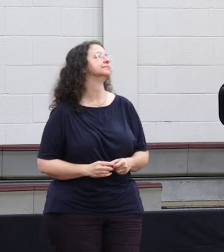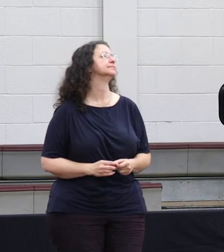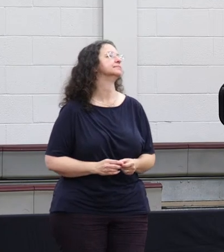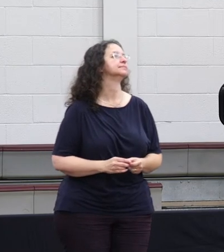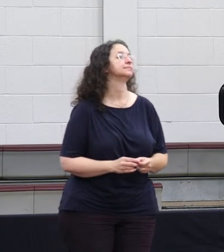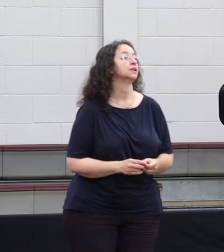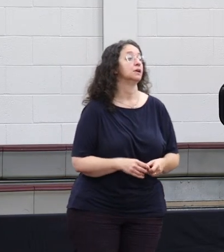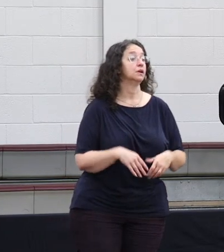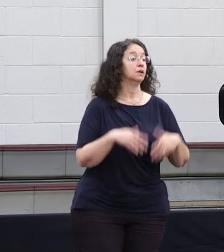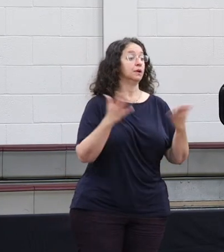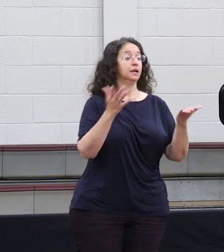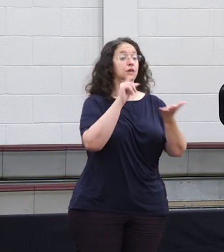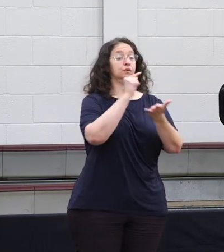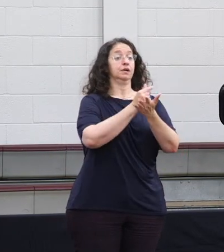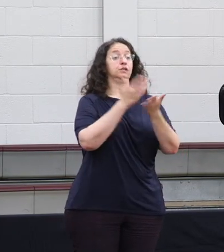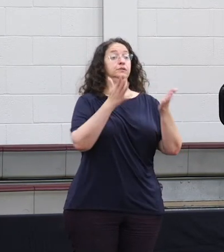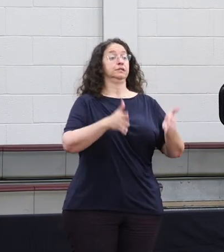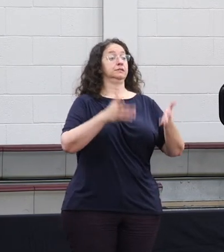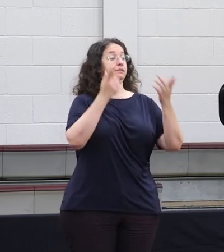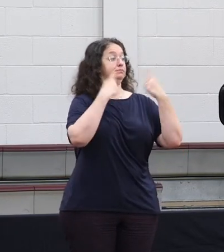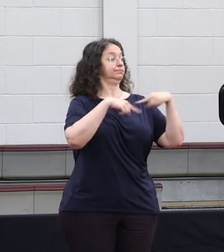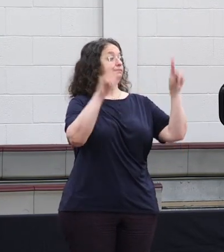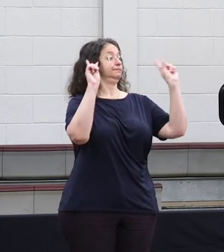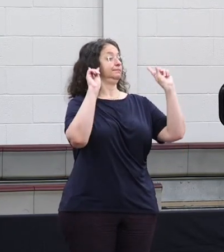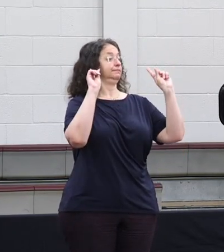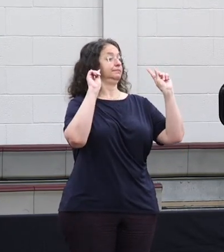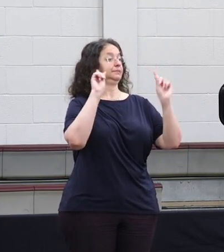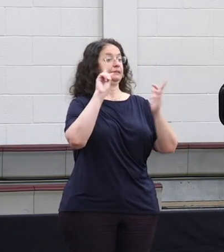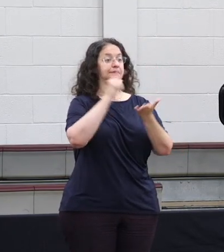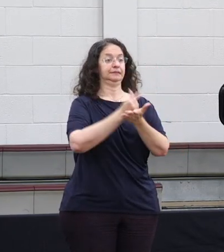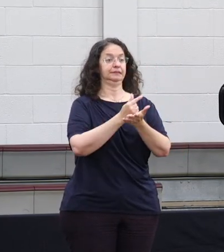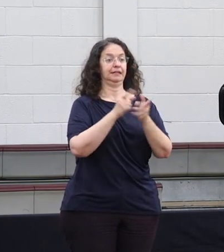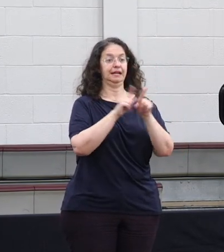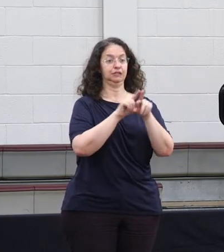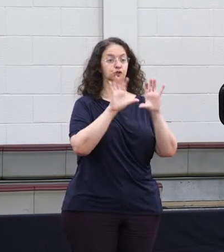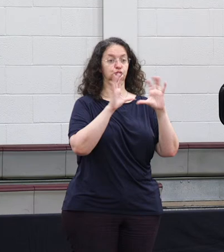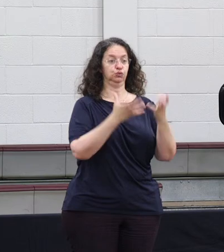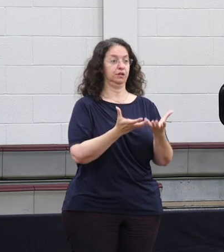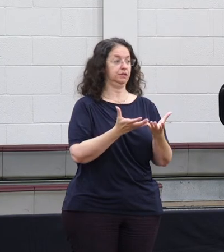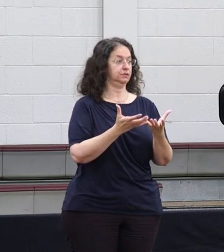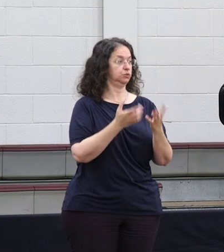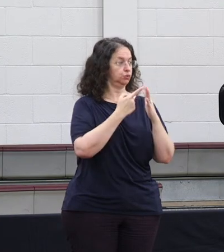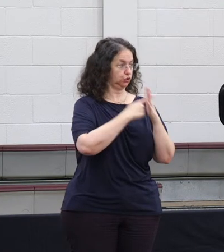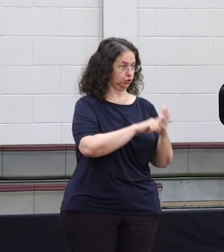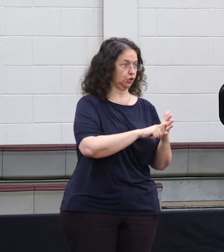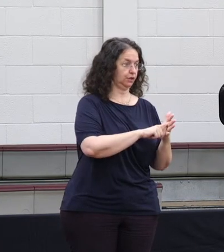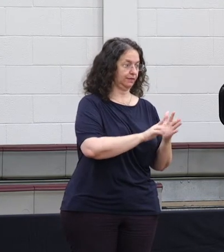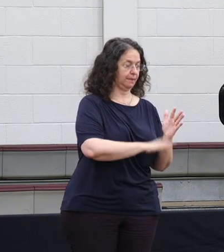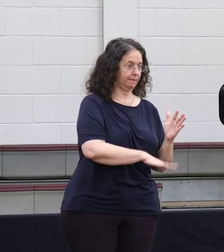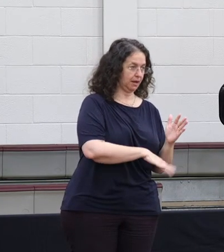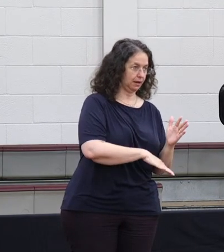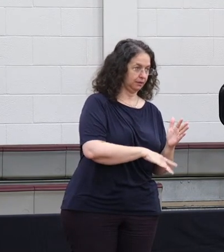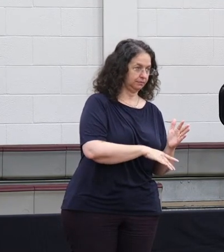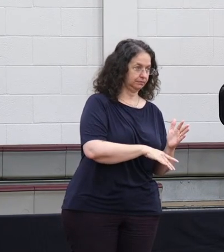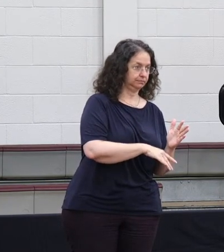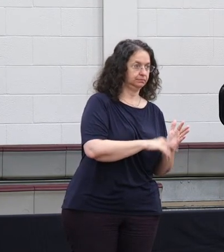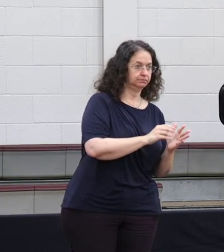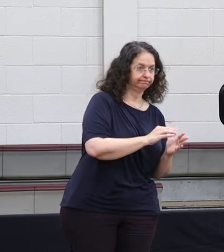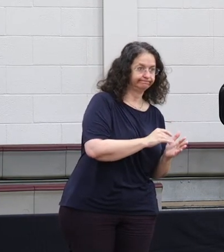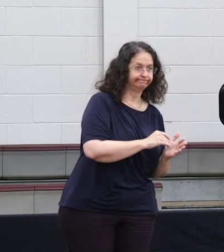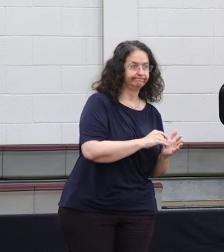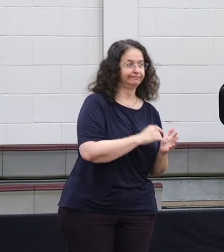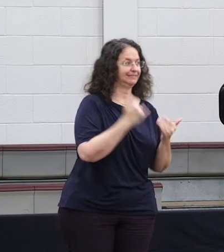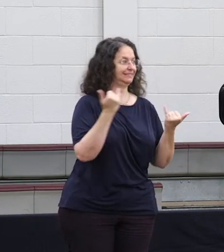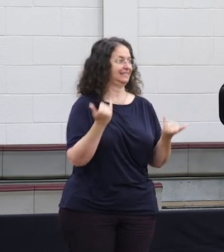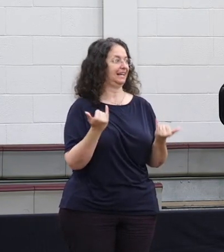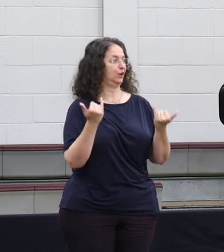Well, graduates, we made it. As a group, we did indeed start from the very bottom. Now it looks like the whole